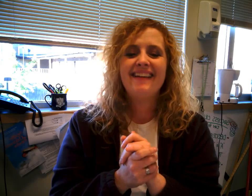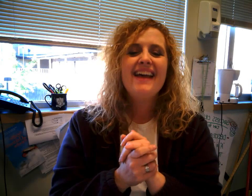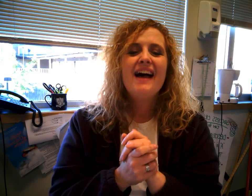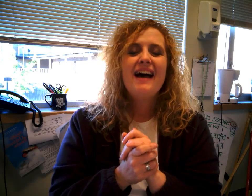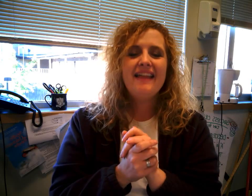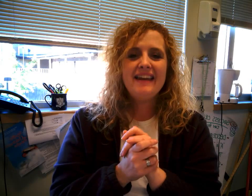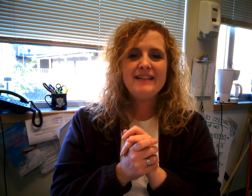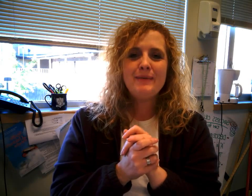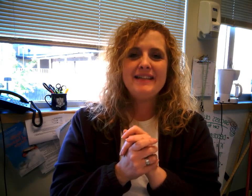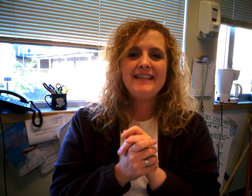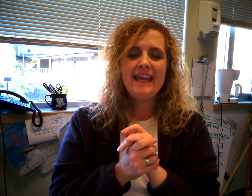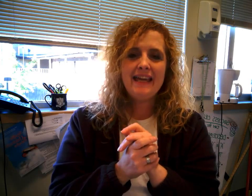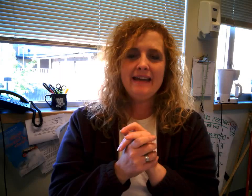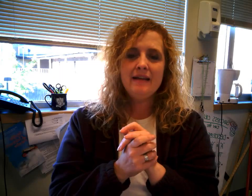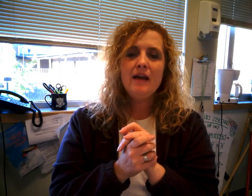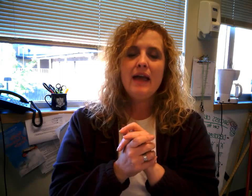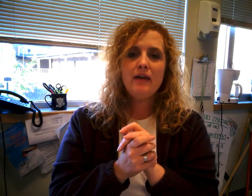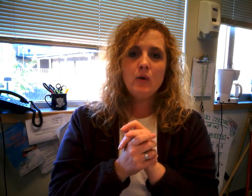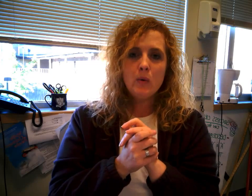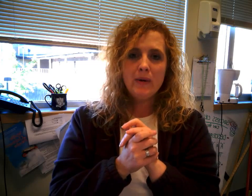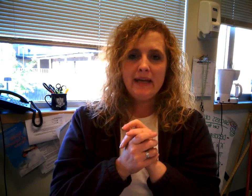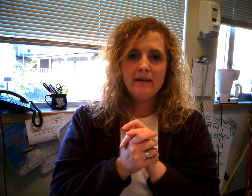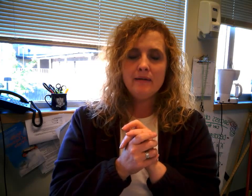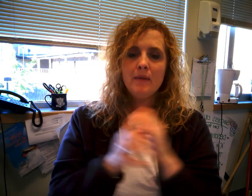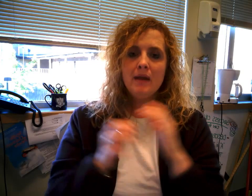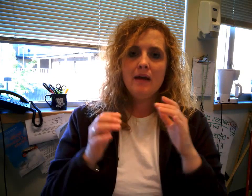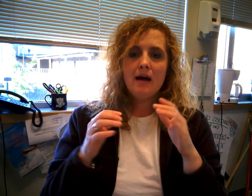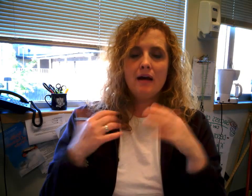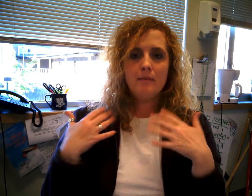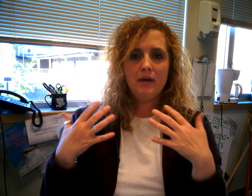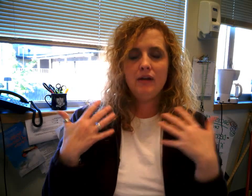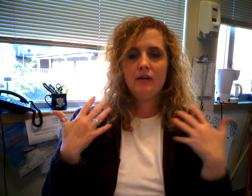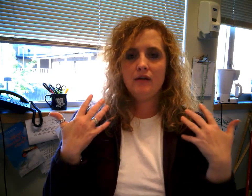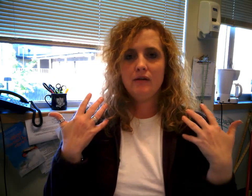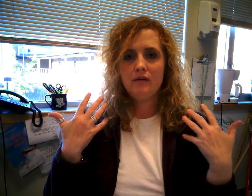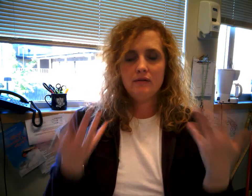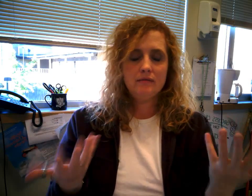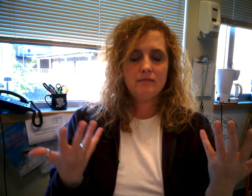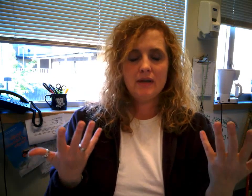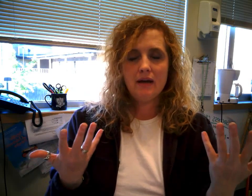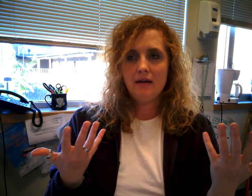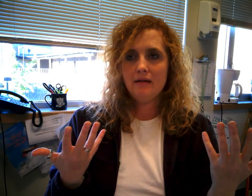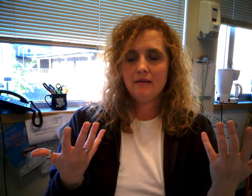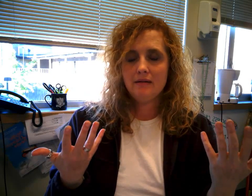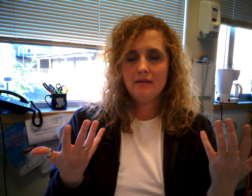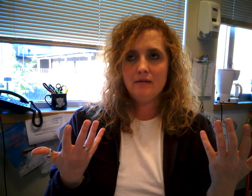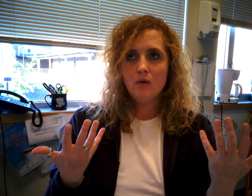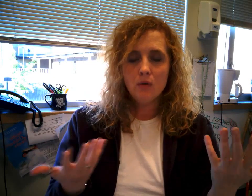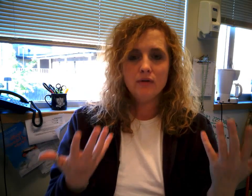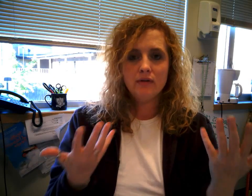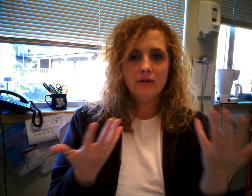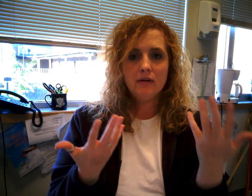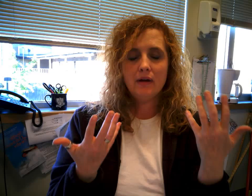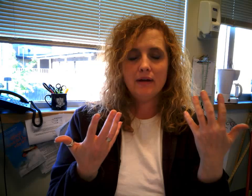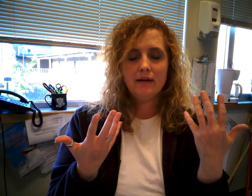Try, tried. Okay? Next one is next year. This is the sign for